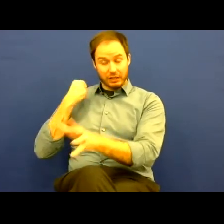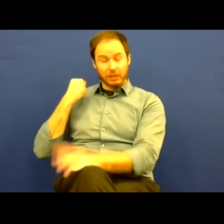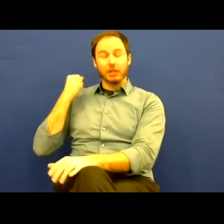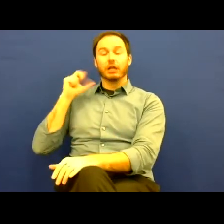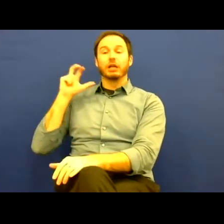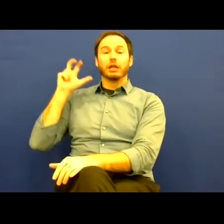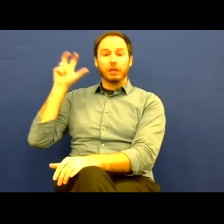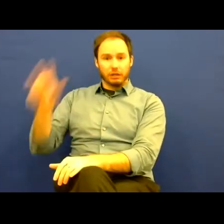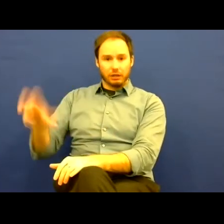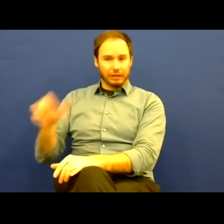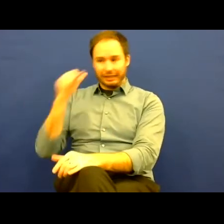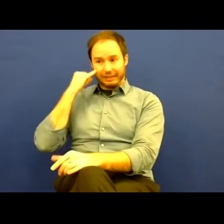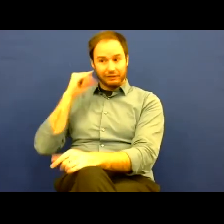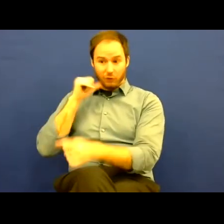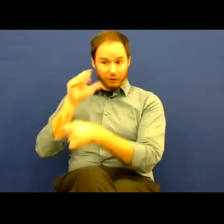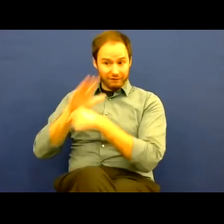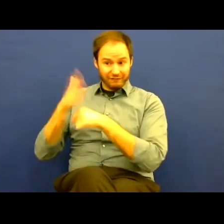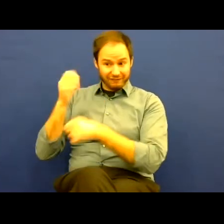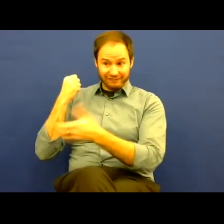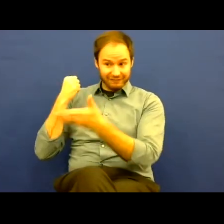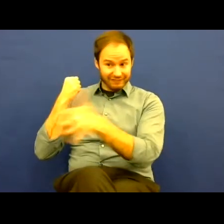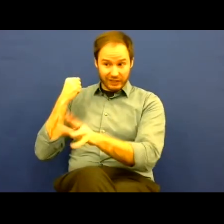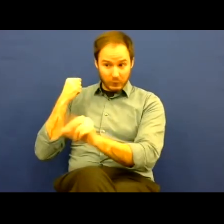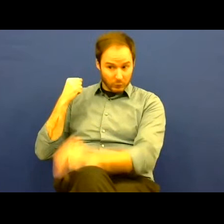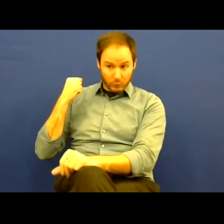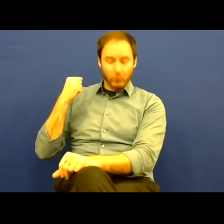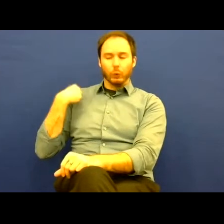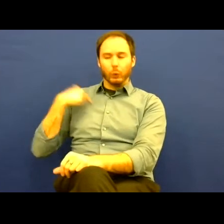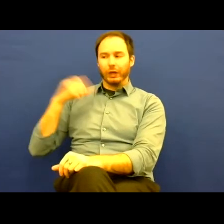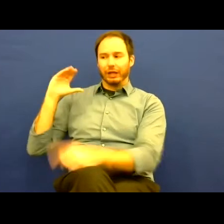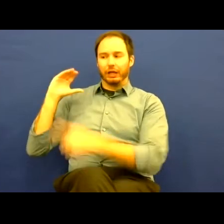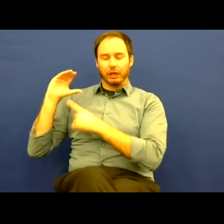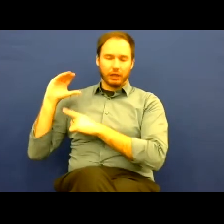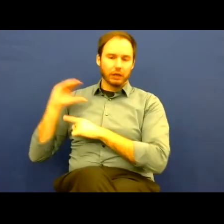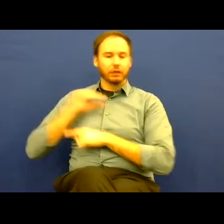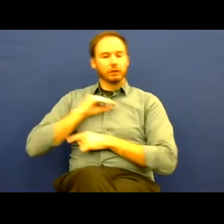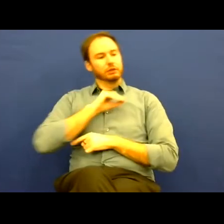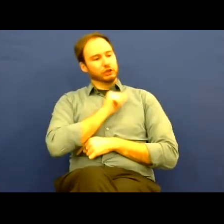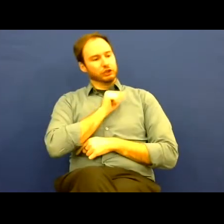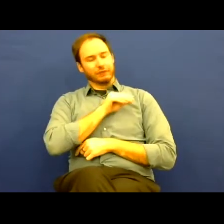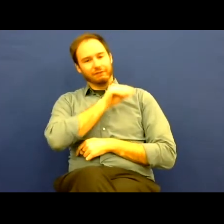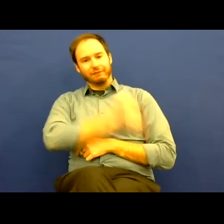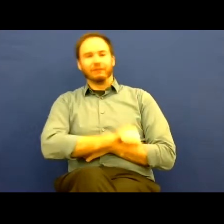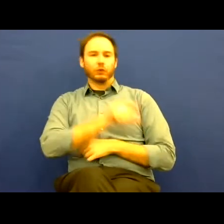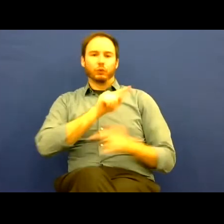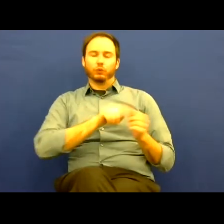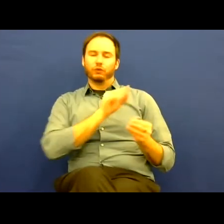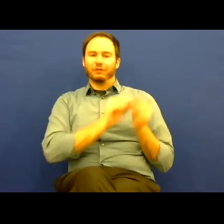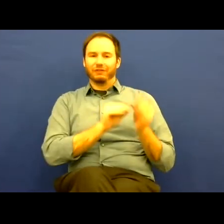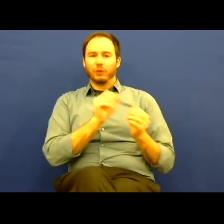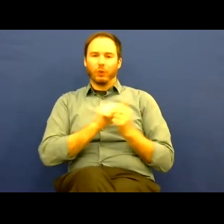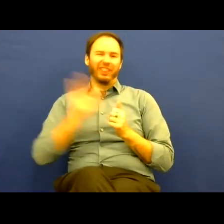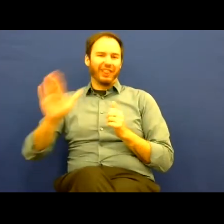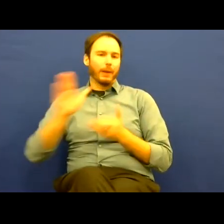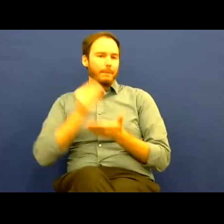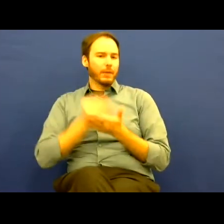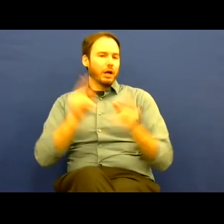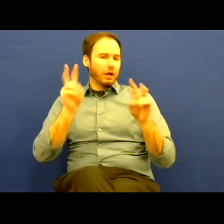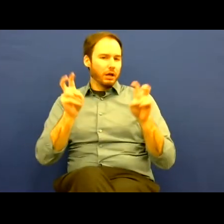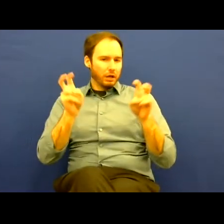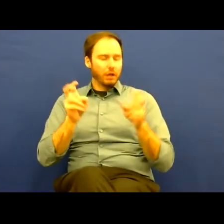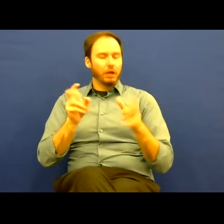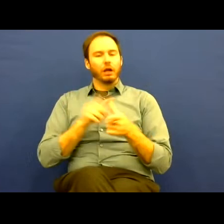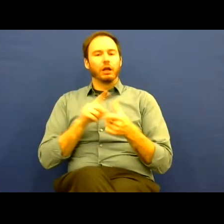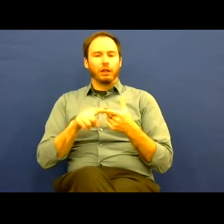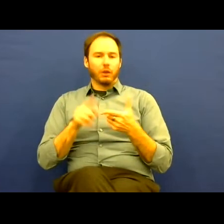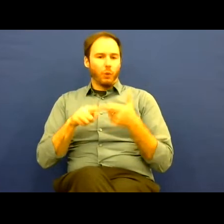enough money that if they don't fix it, we would be able to fix it ourselves and using their money and essentially refund